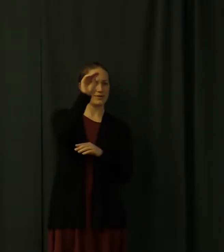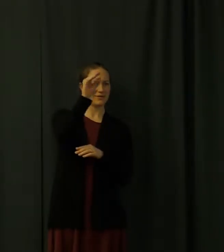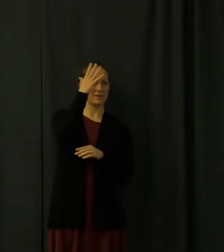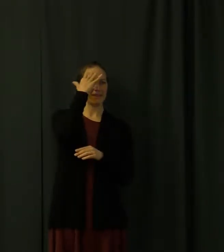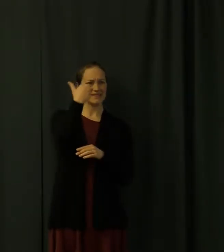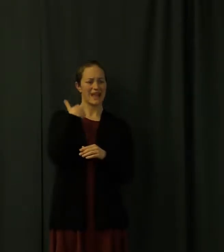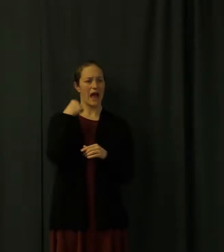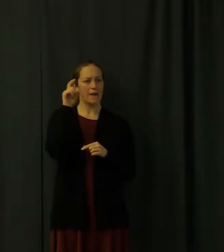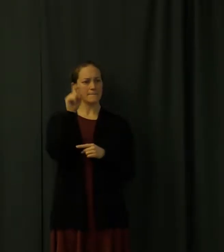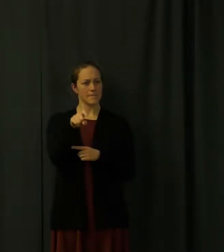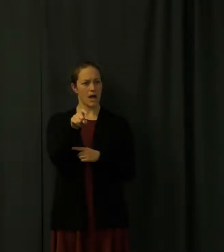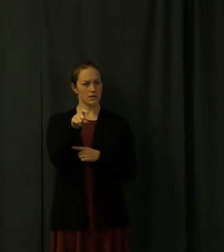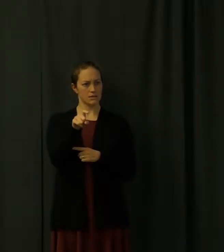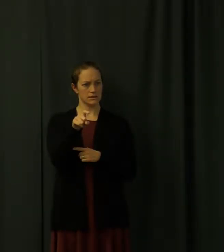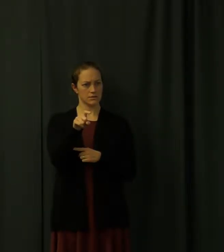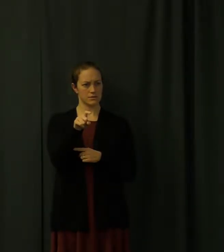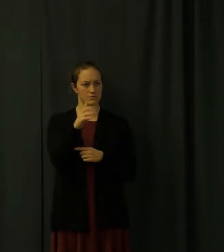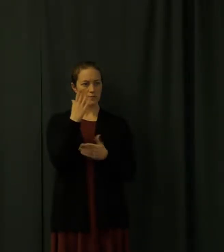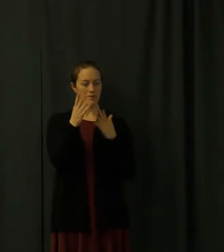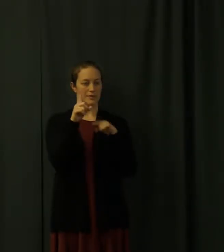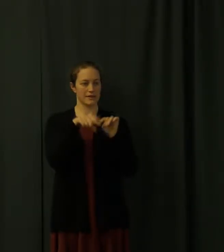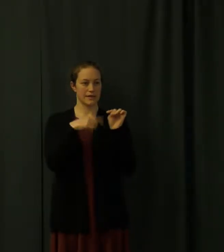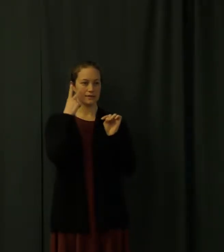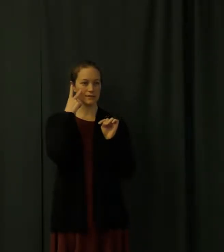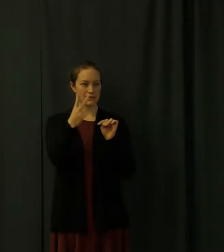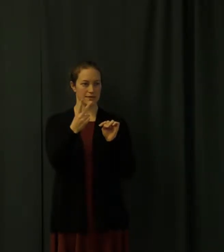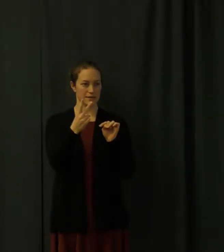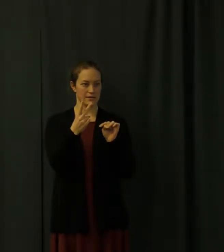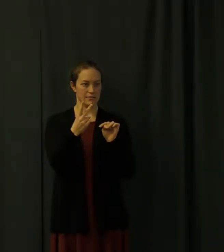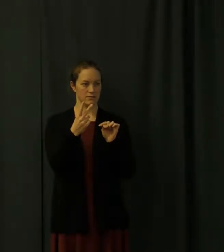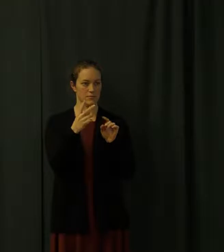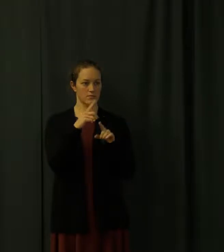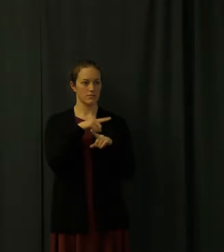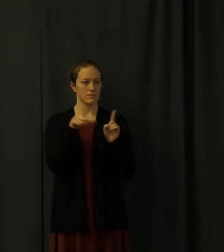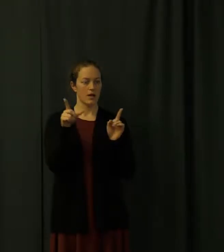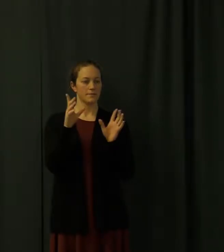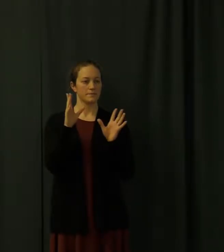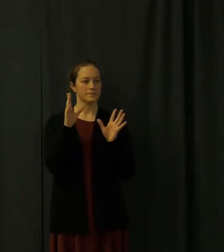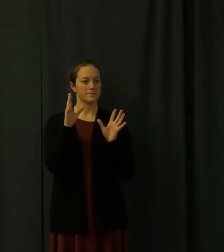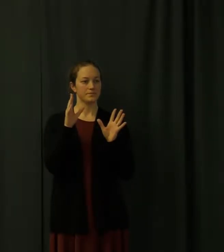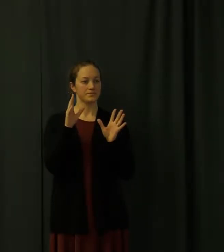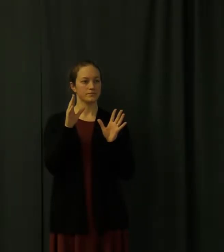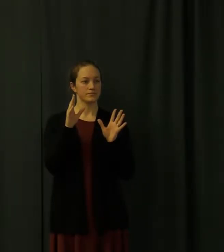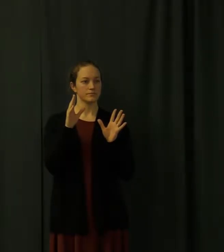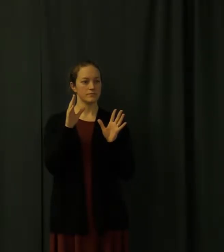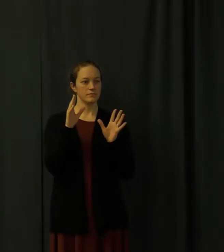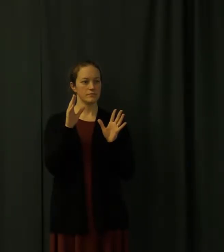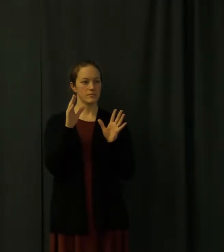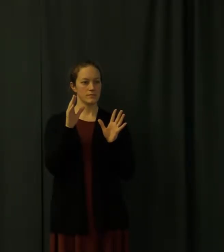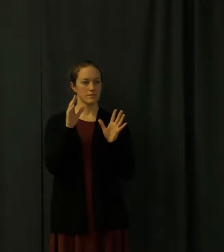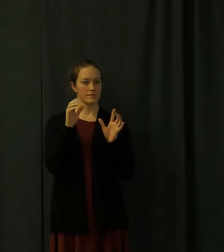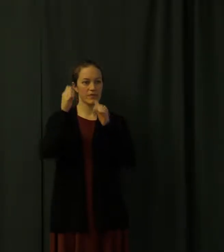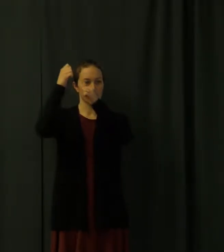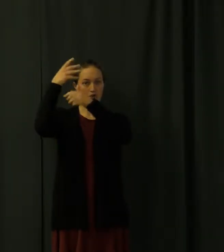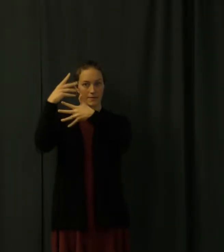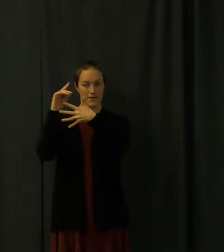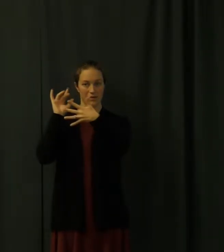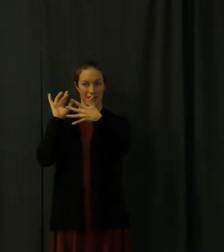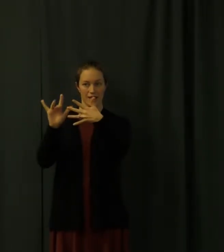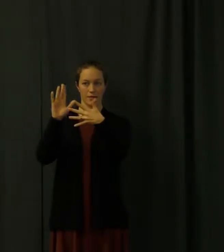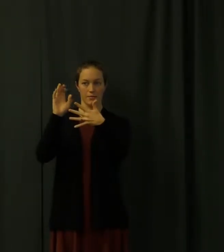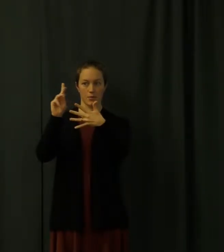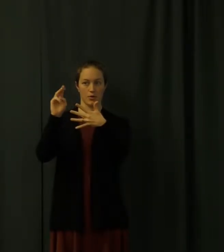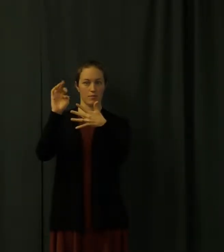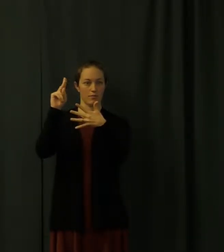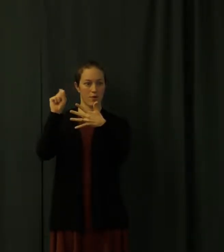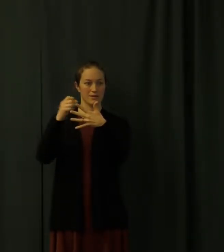have to go up, I don't know, you probably know exactly what I'm doing, but the little drop down and then click bookmarks and then they pop